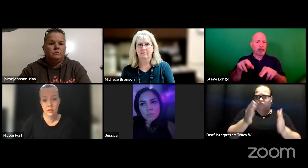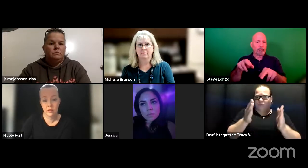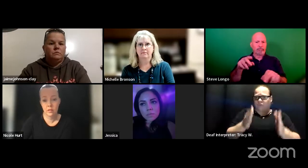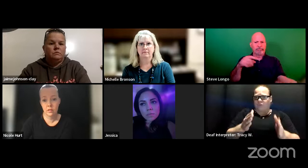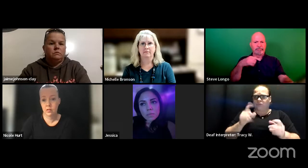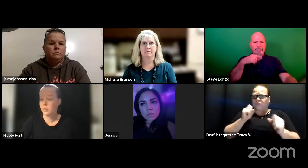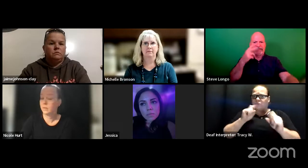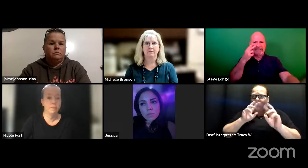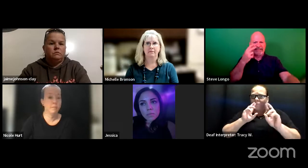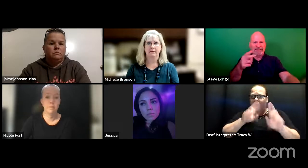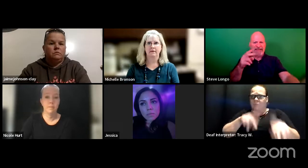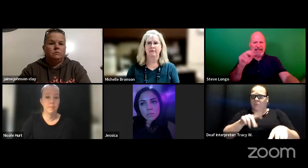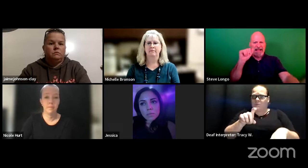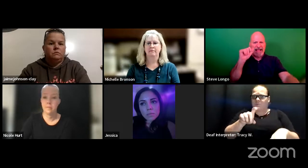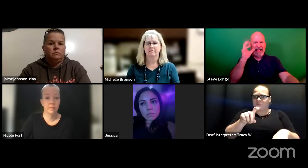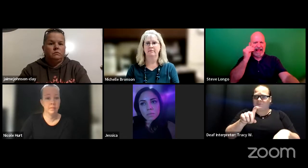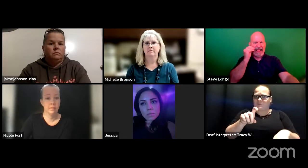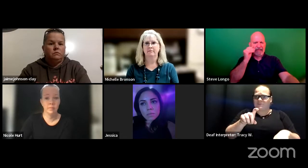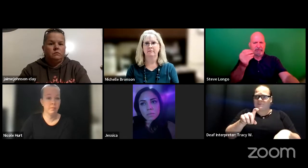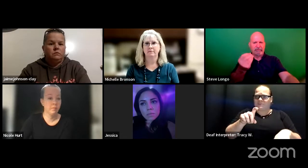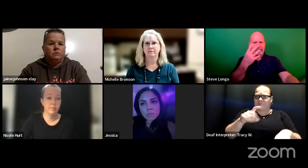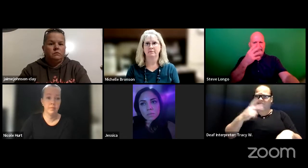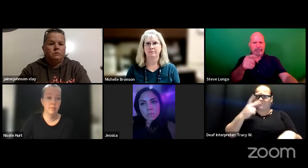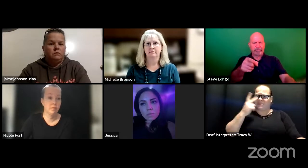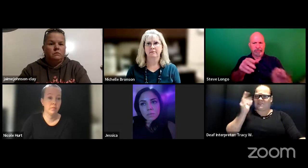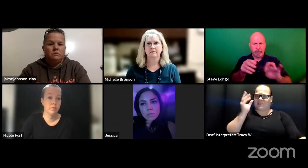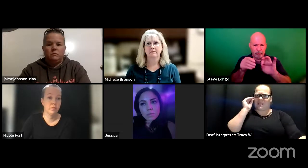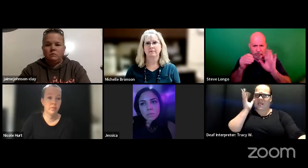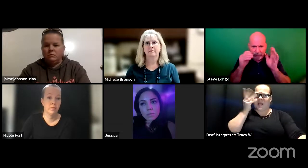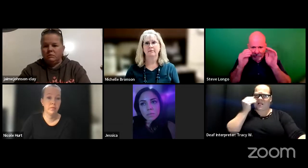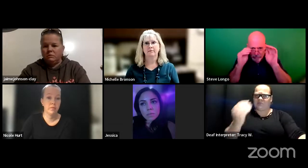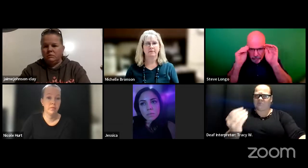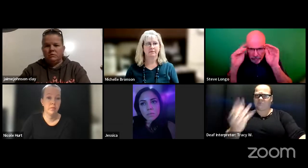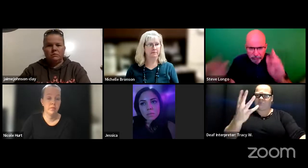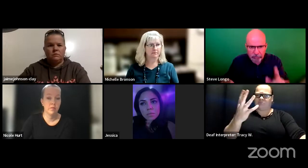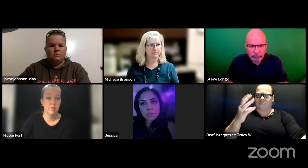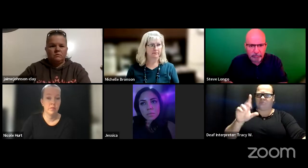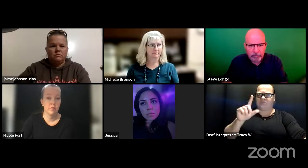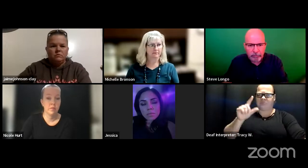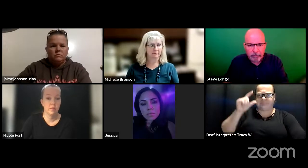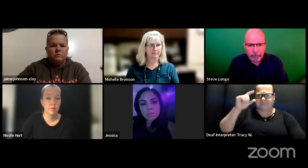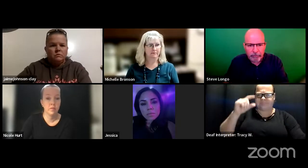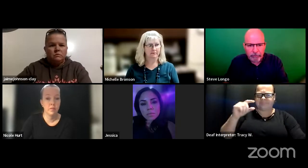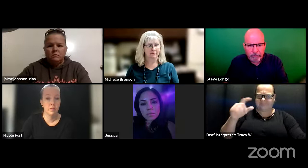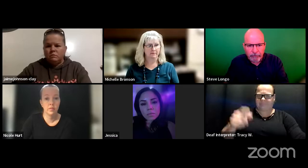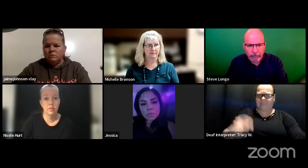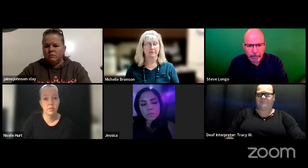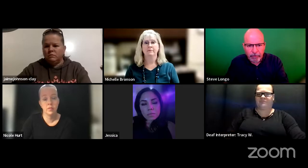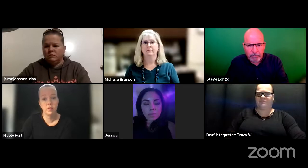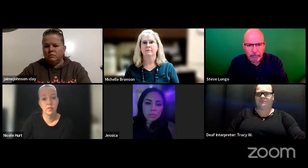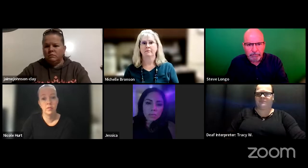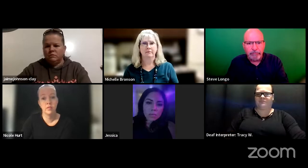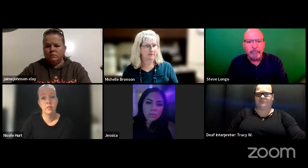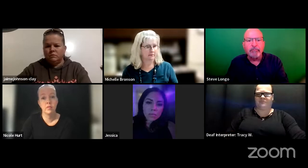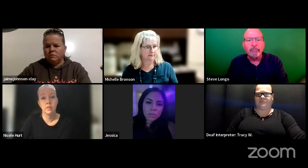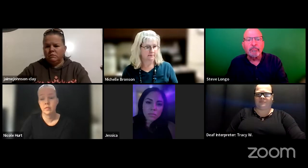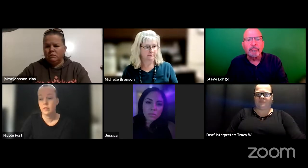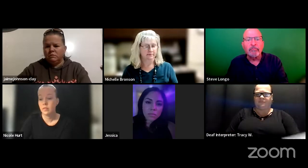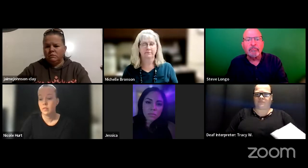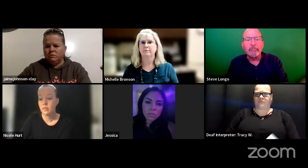any questions as to the treasurer's report? I do see a comment from Alex. Give me just one